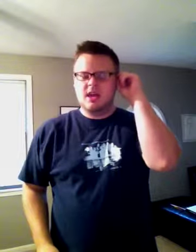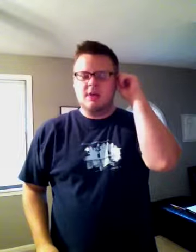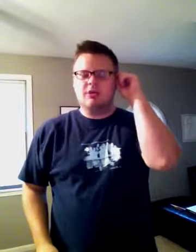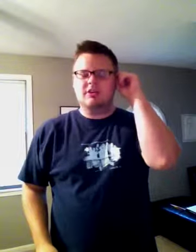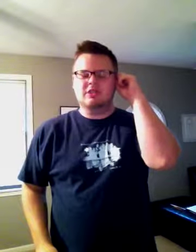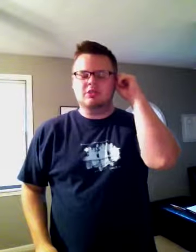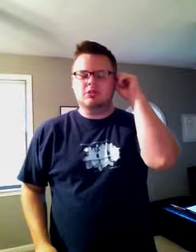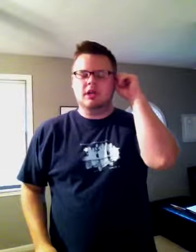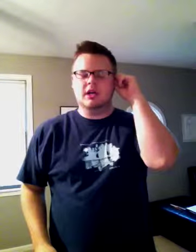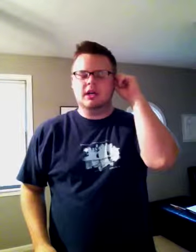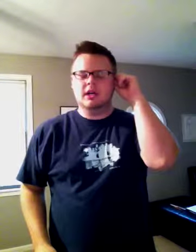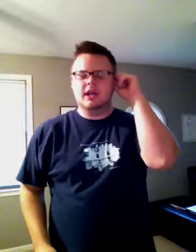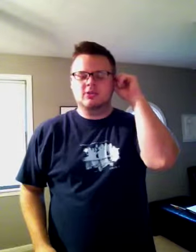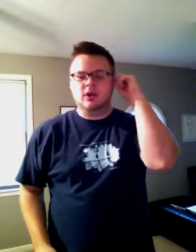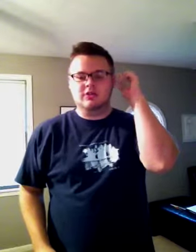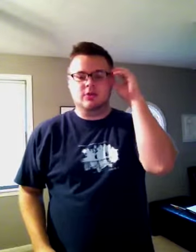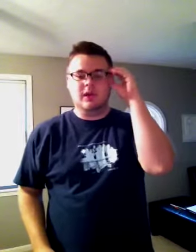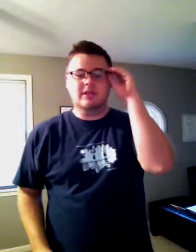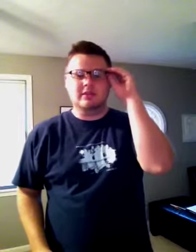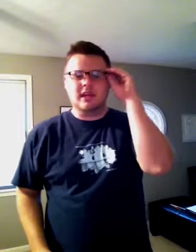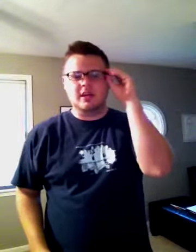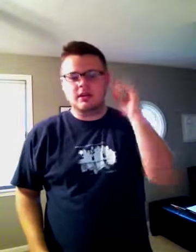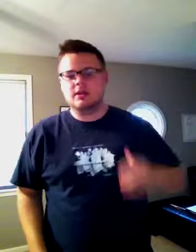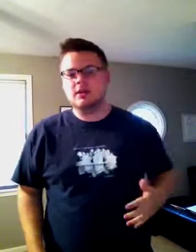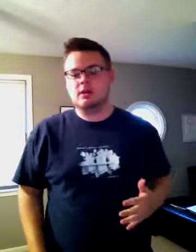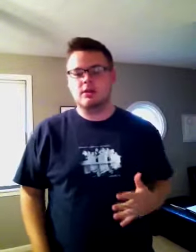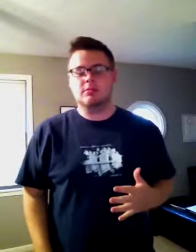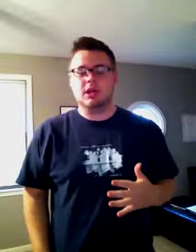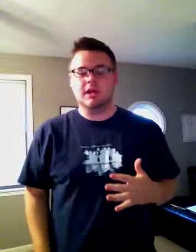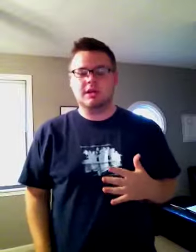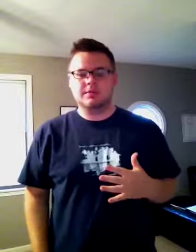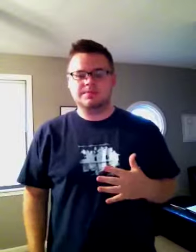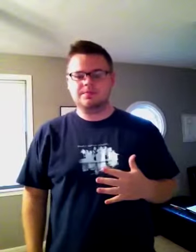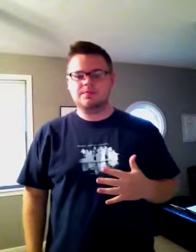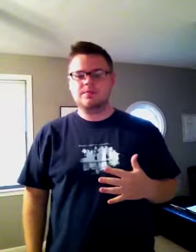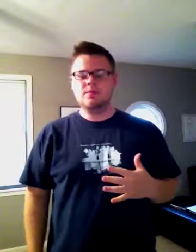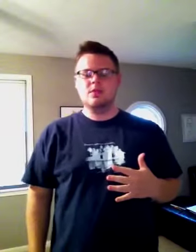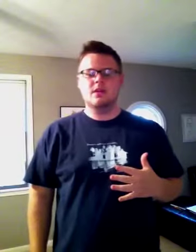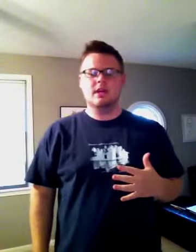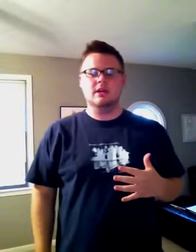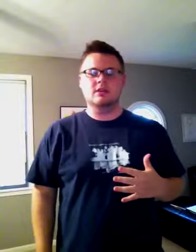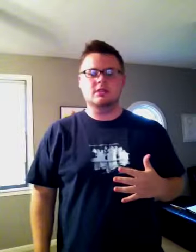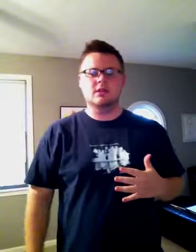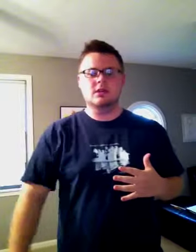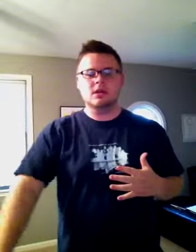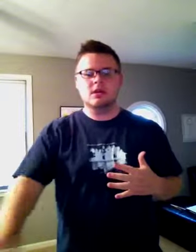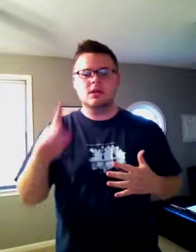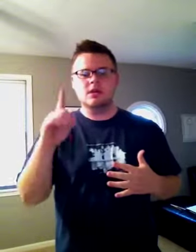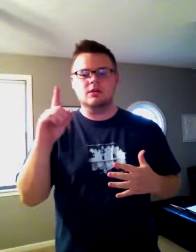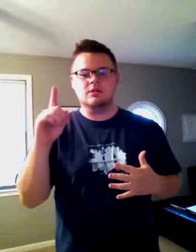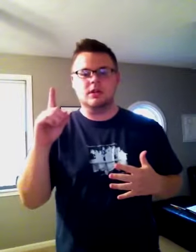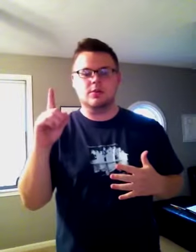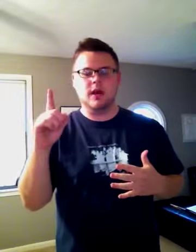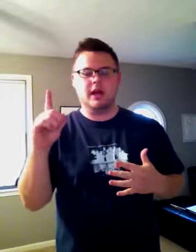And precious blood has washed away the stain. Blood is, you take your right